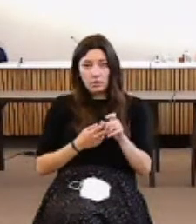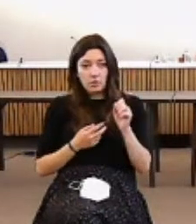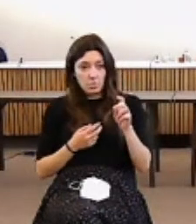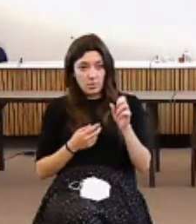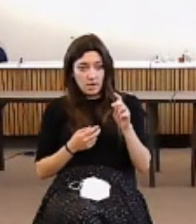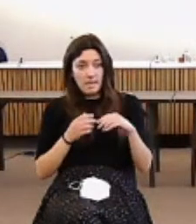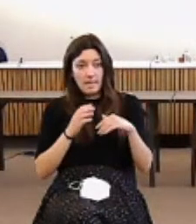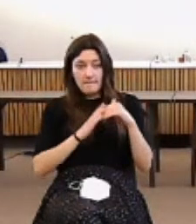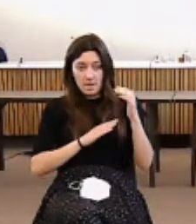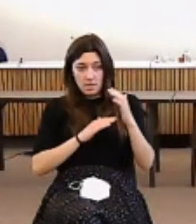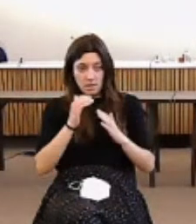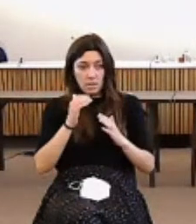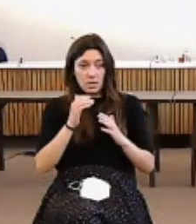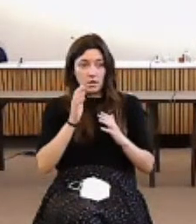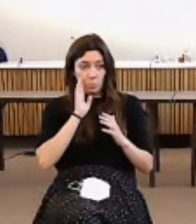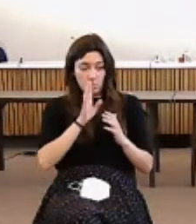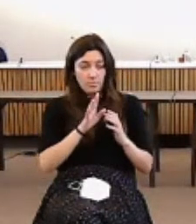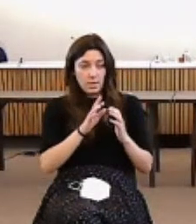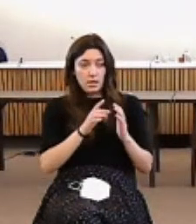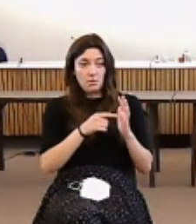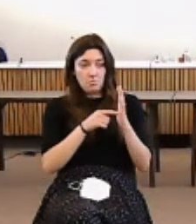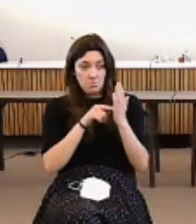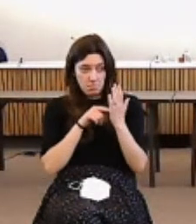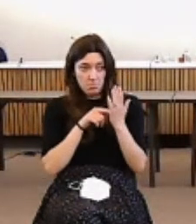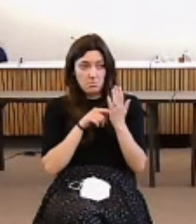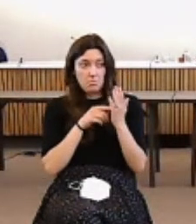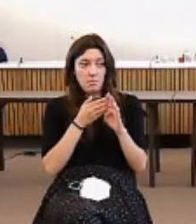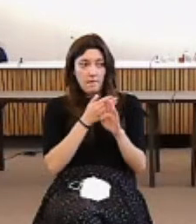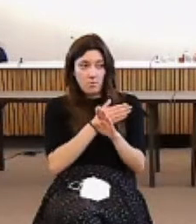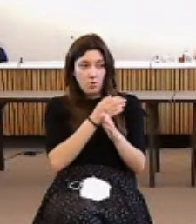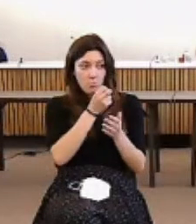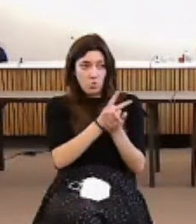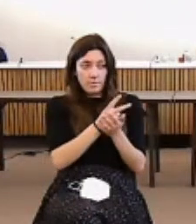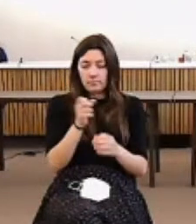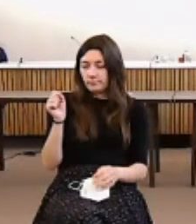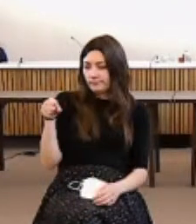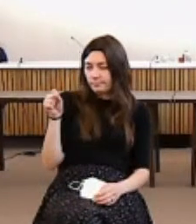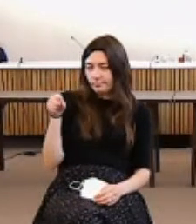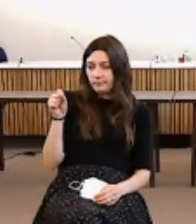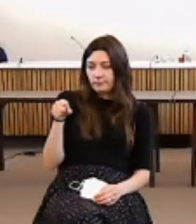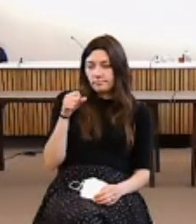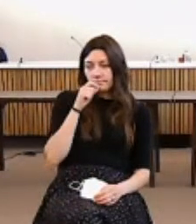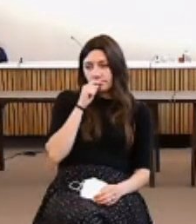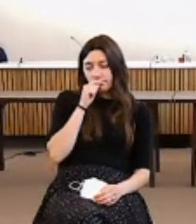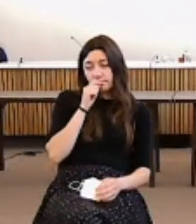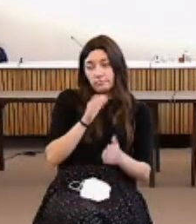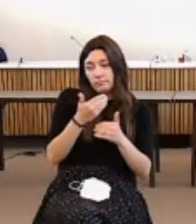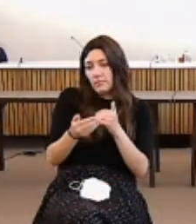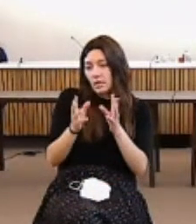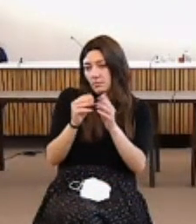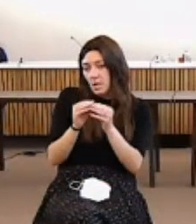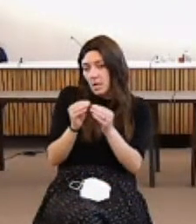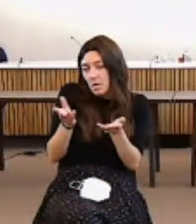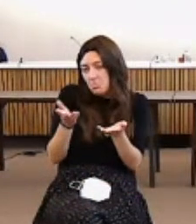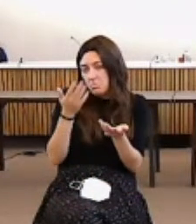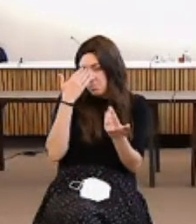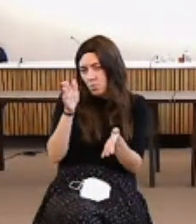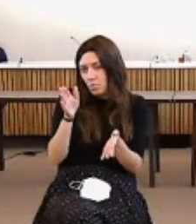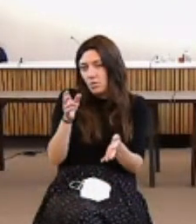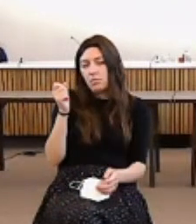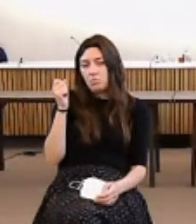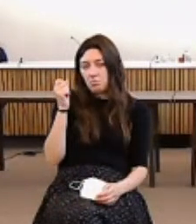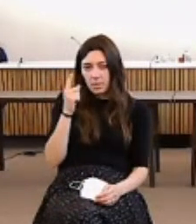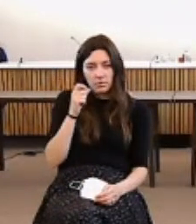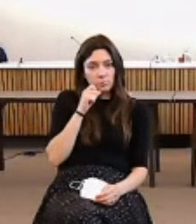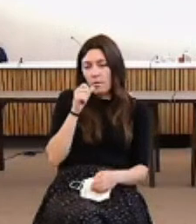also be made public prior to the next? Yes. Okay, thank you. I can't guarantee next meeting, but I can guarantee that we